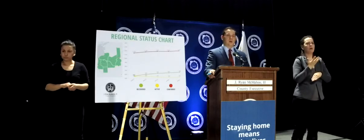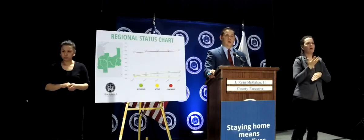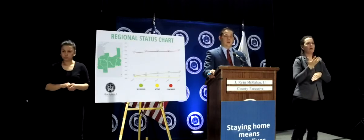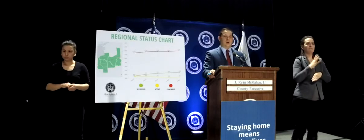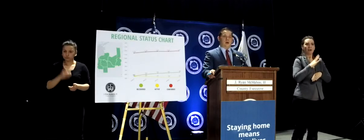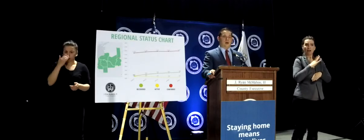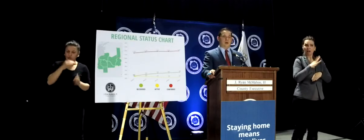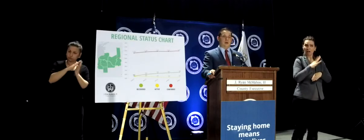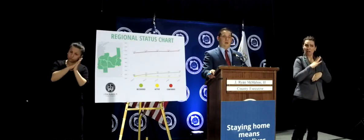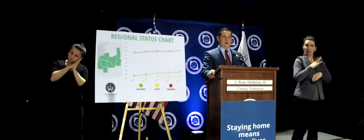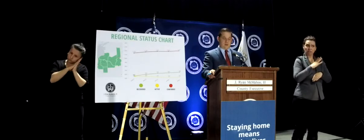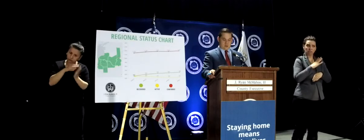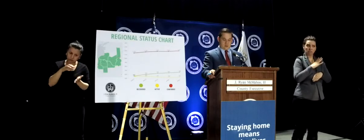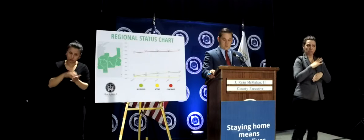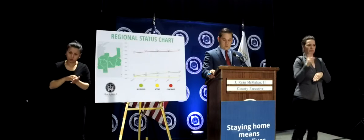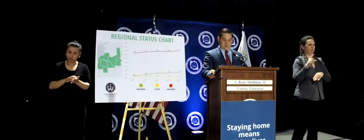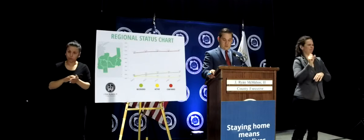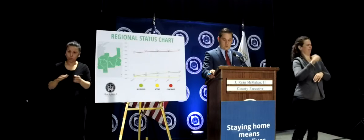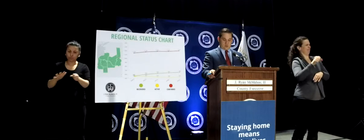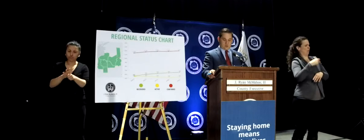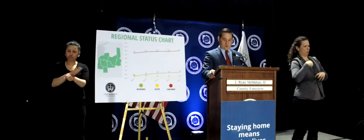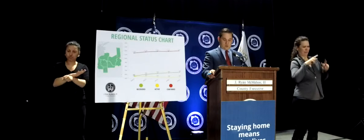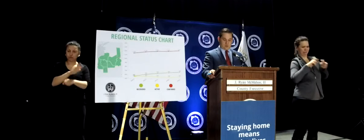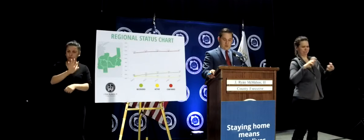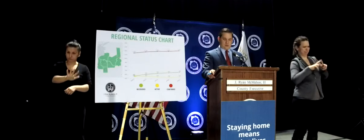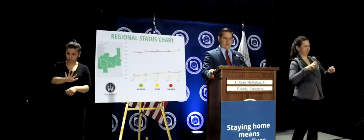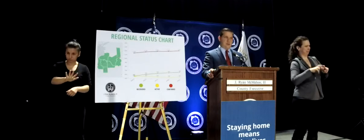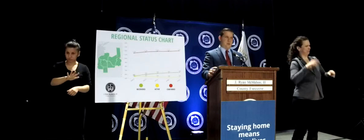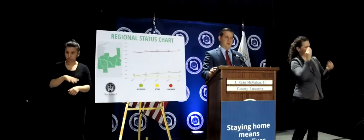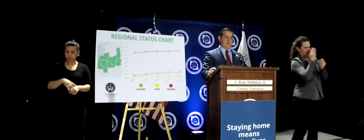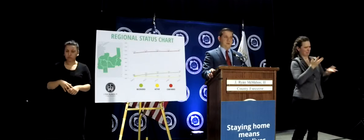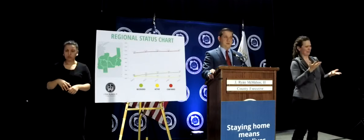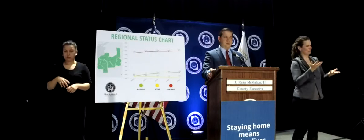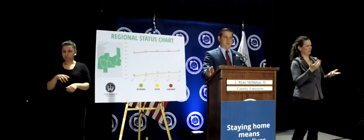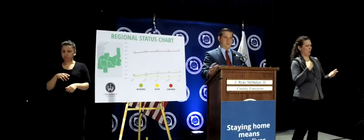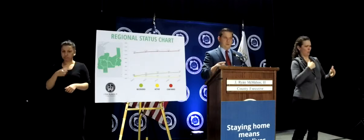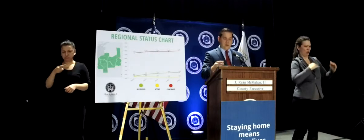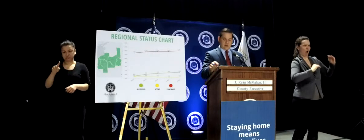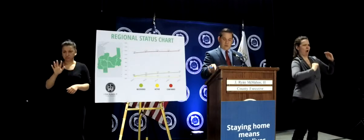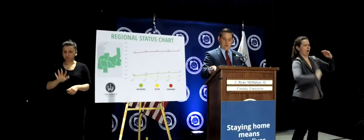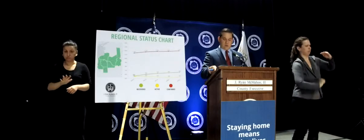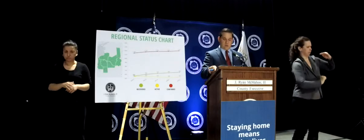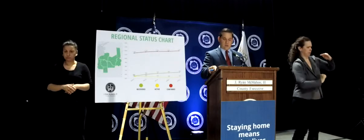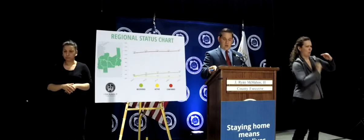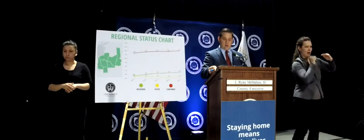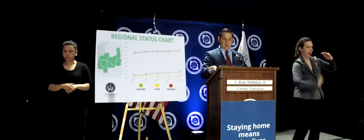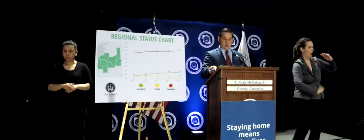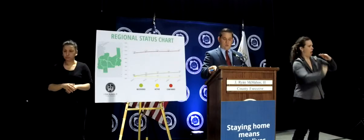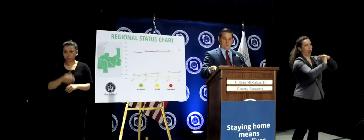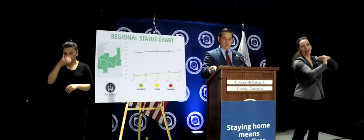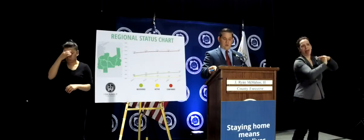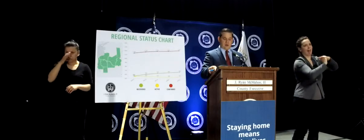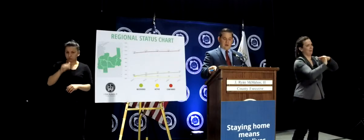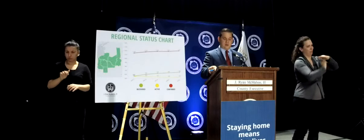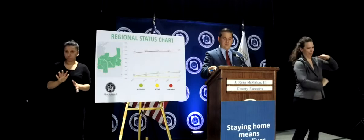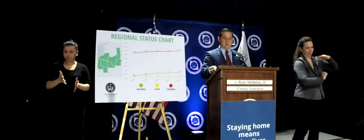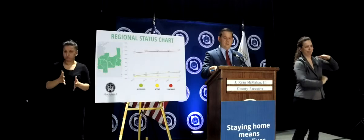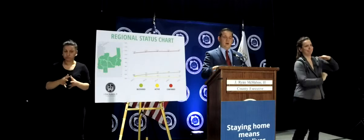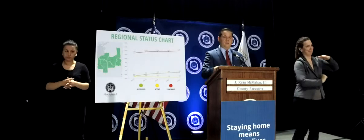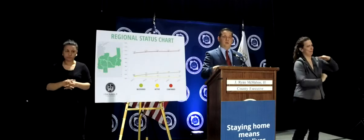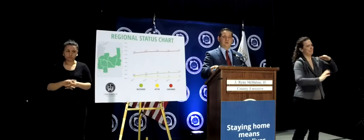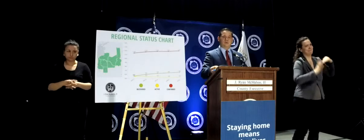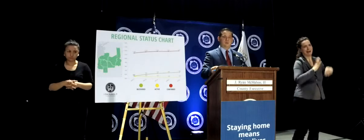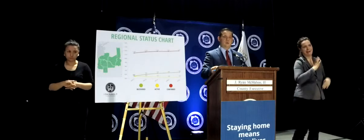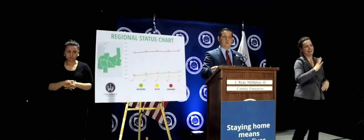there, and then, or actually it's not April 18th, a little bit further back. But when we look at